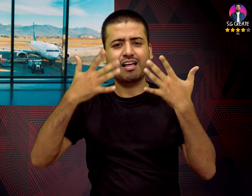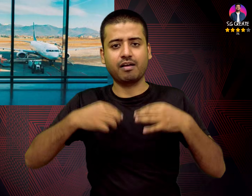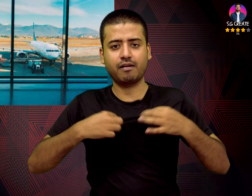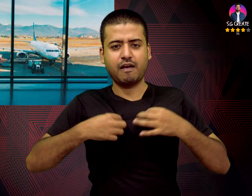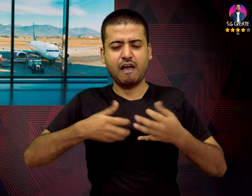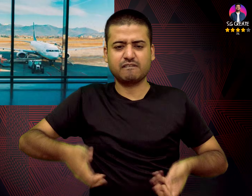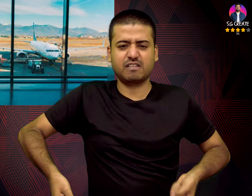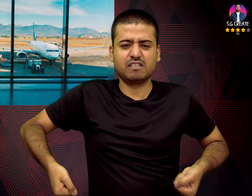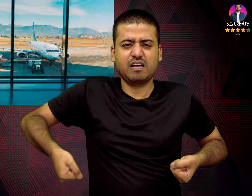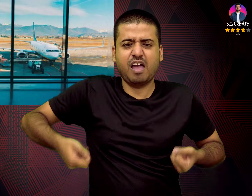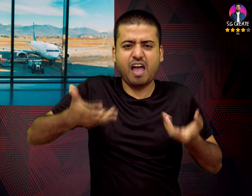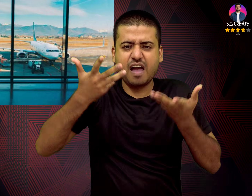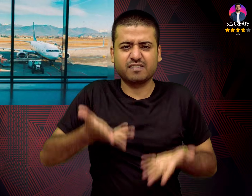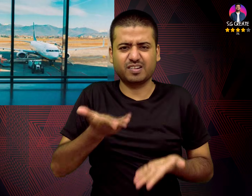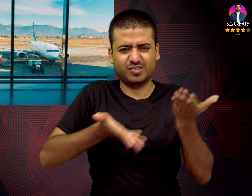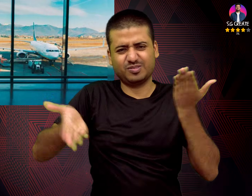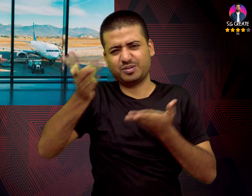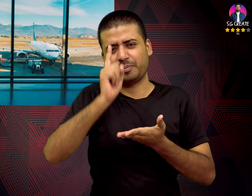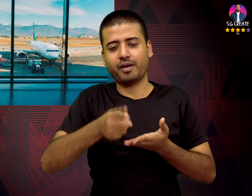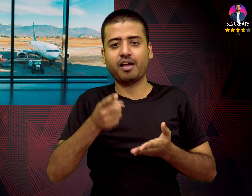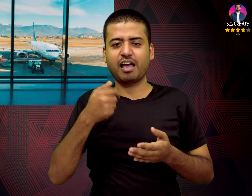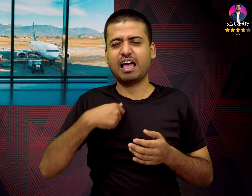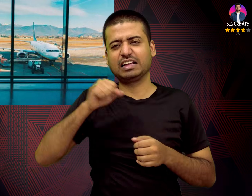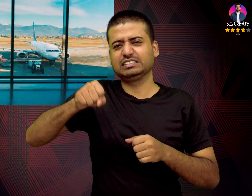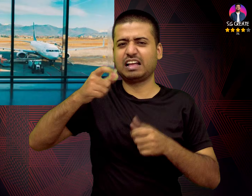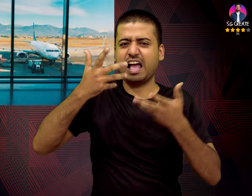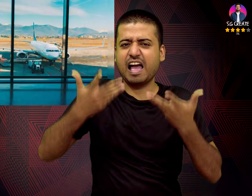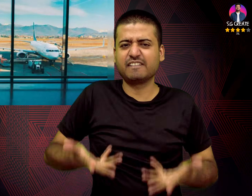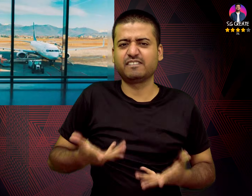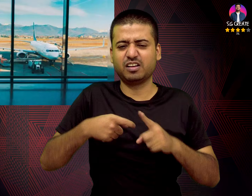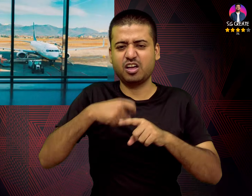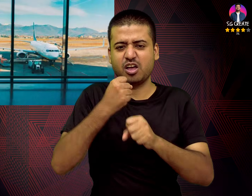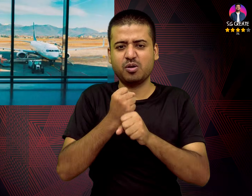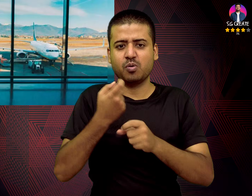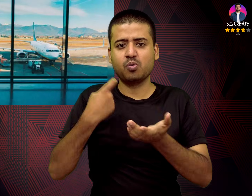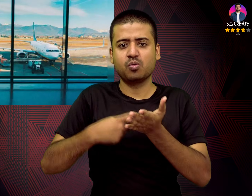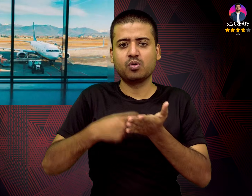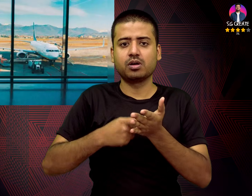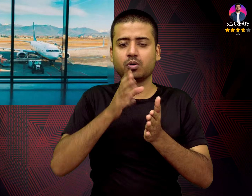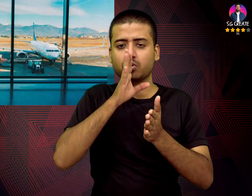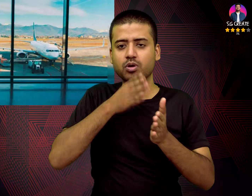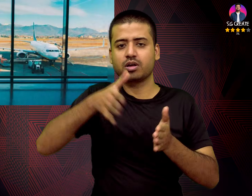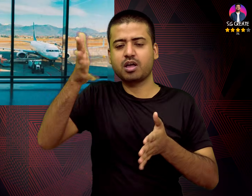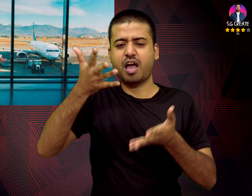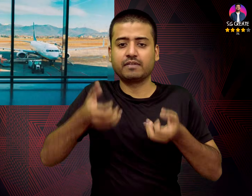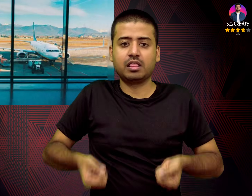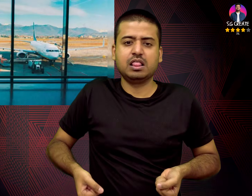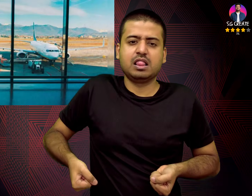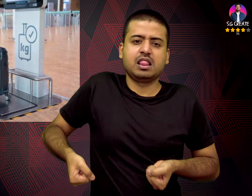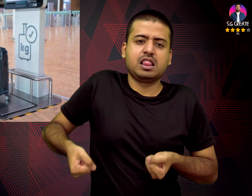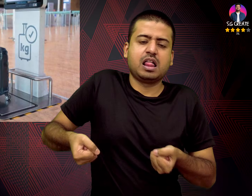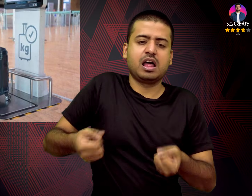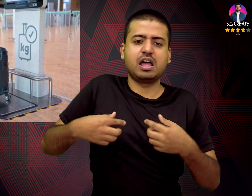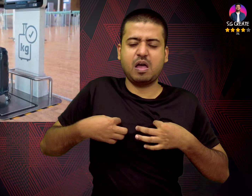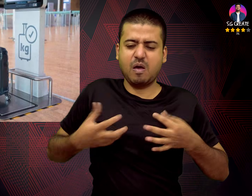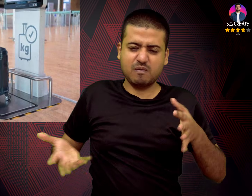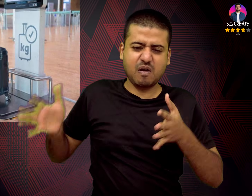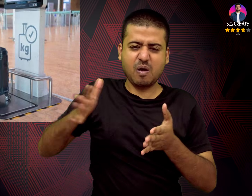increasingly stringent and the desire for minimalist, yet prepared living has grown, packing has evolved from a chore into a